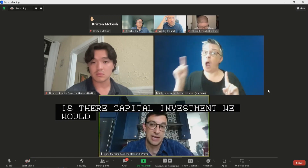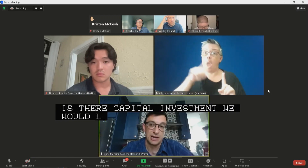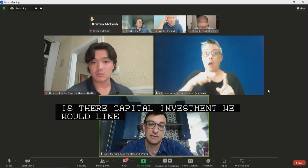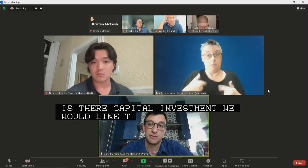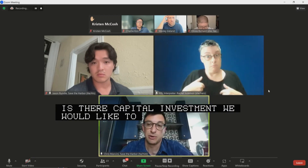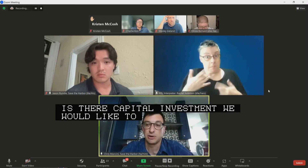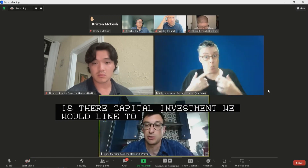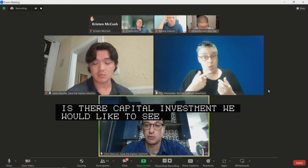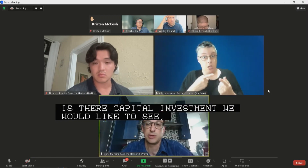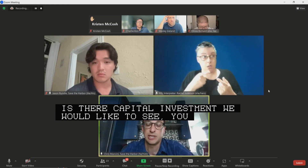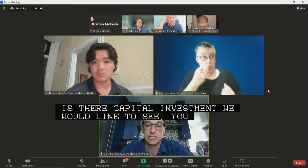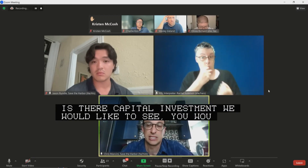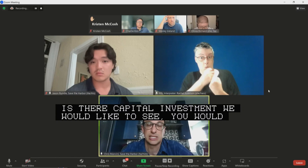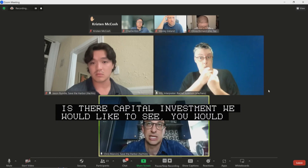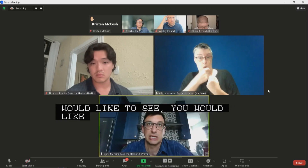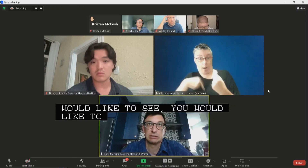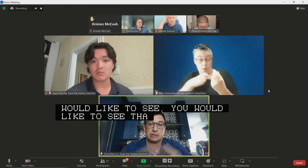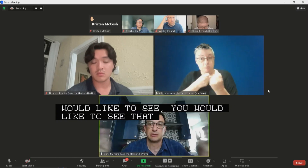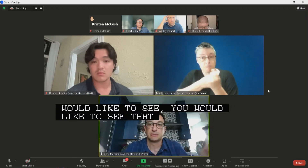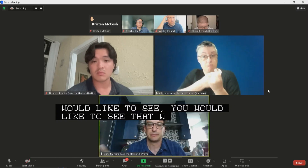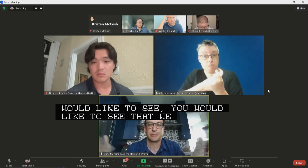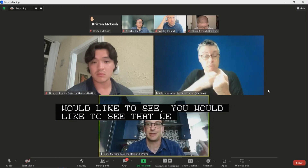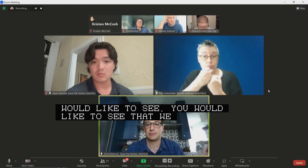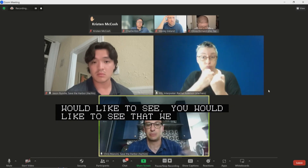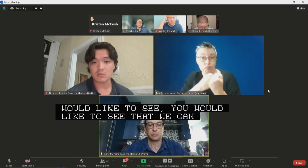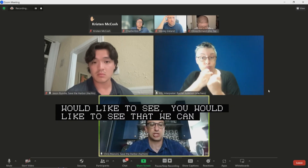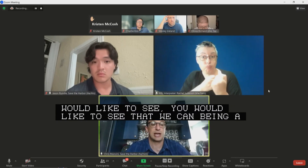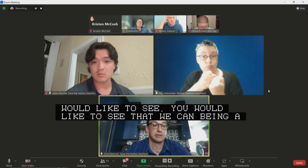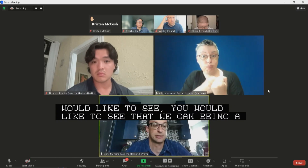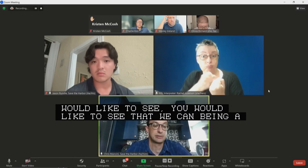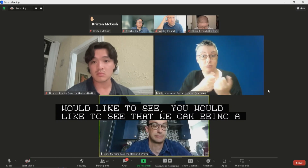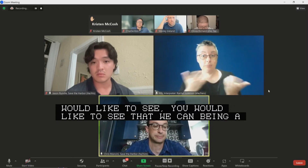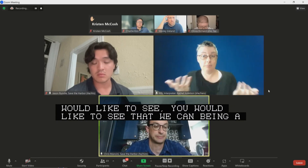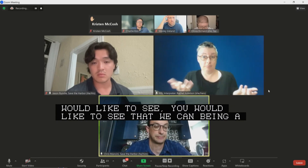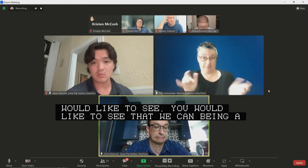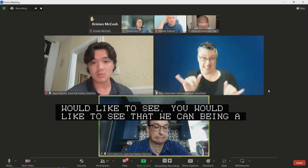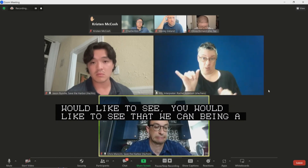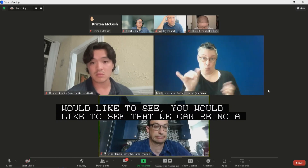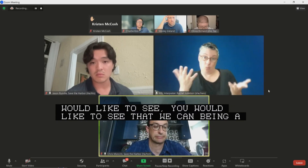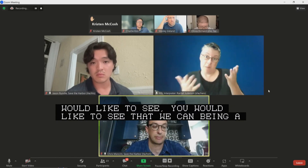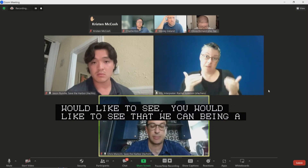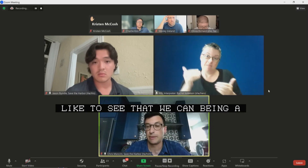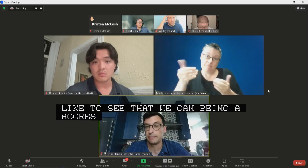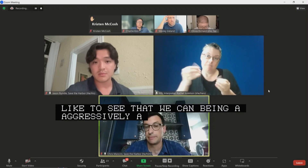aggressively advocating for through the existing channels?